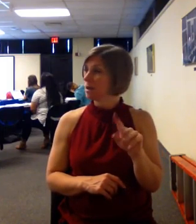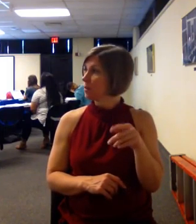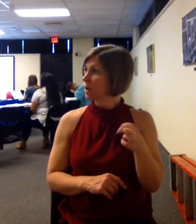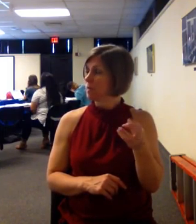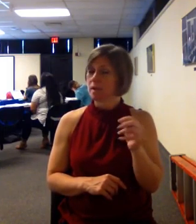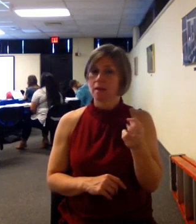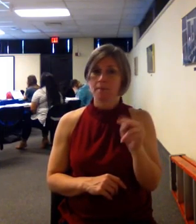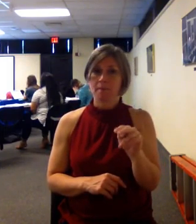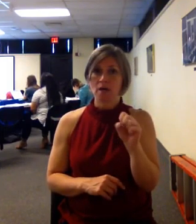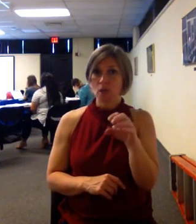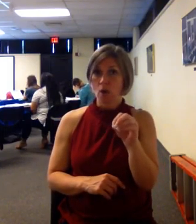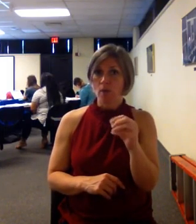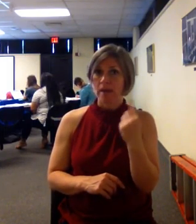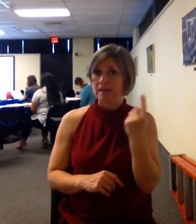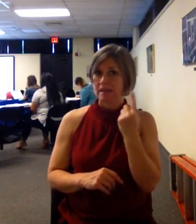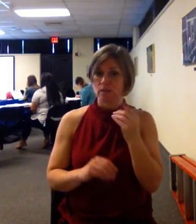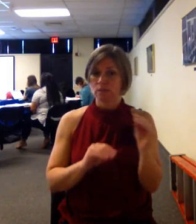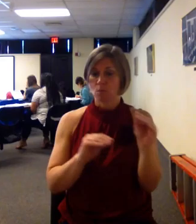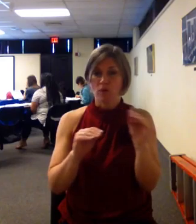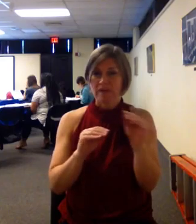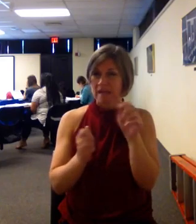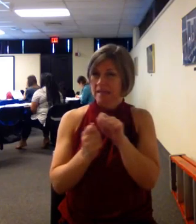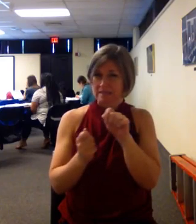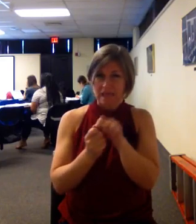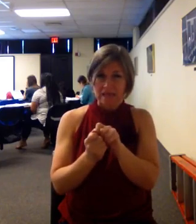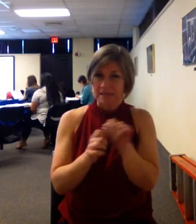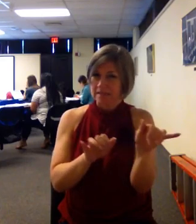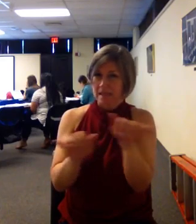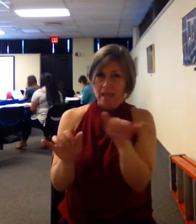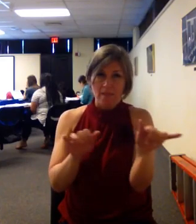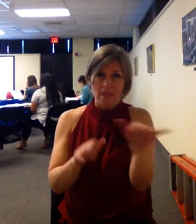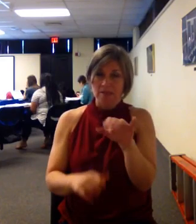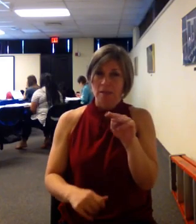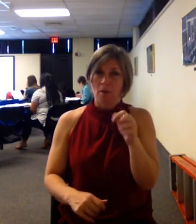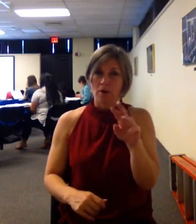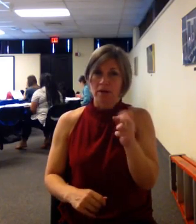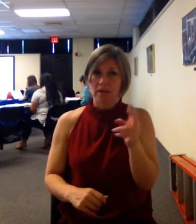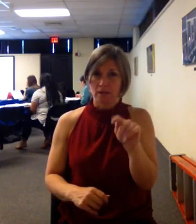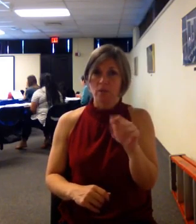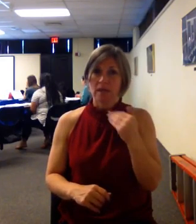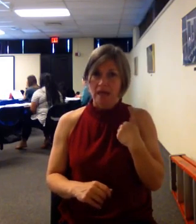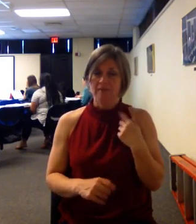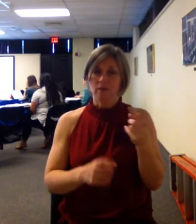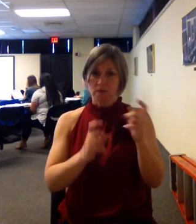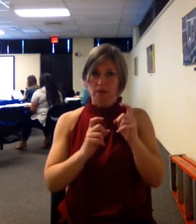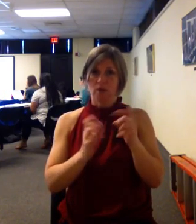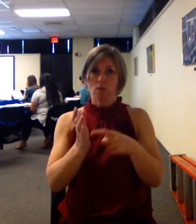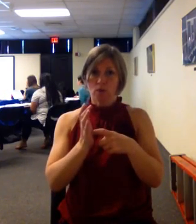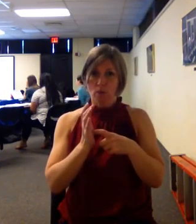So anything that was moving exactly like the market would have had a required rate of return of the 15.8%.